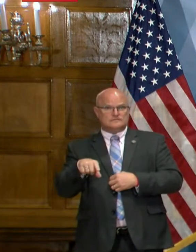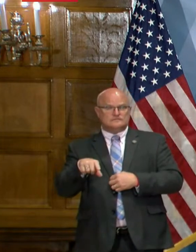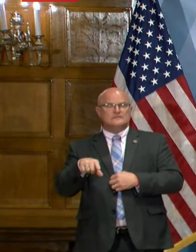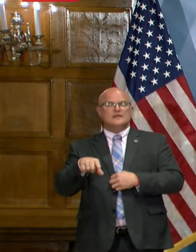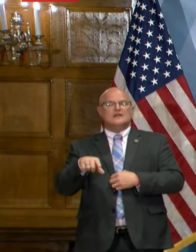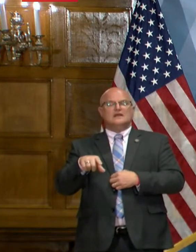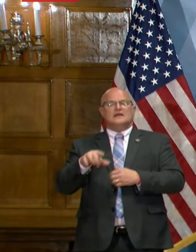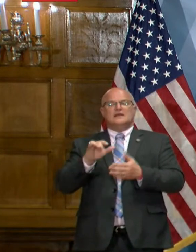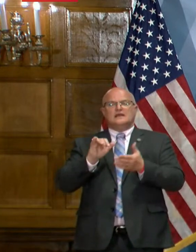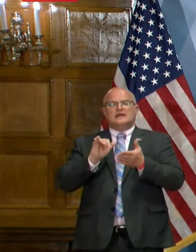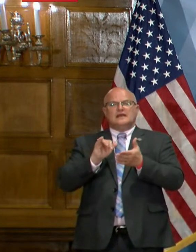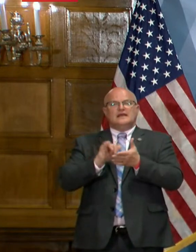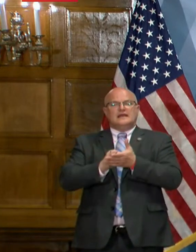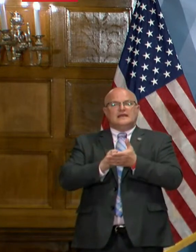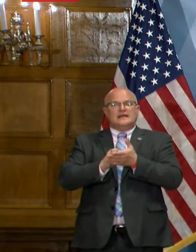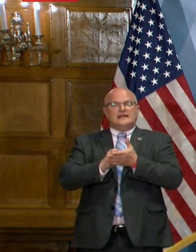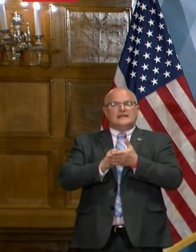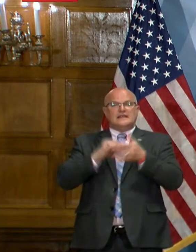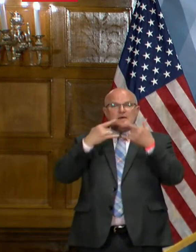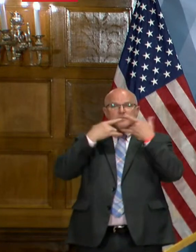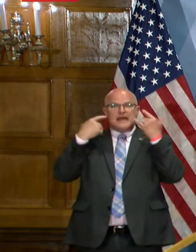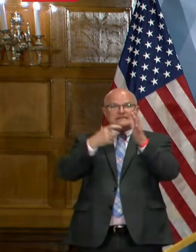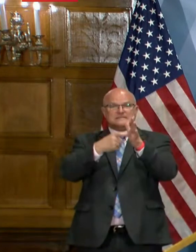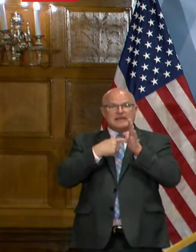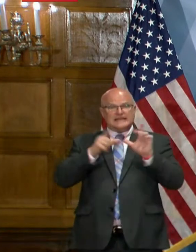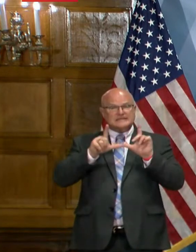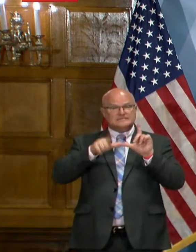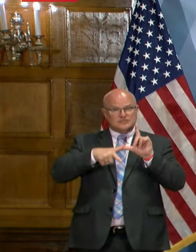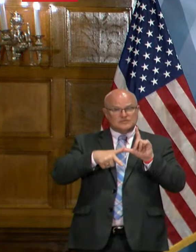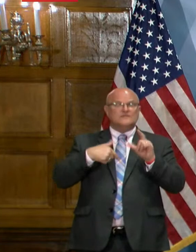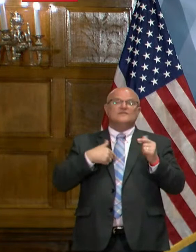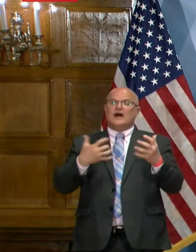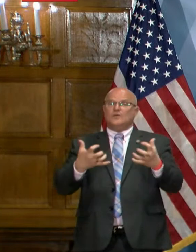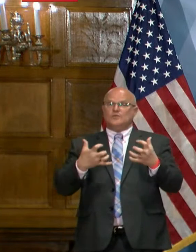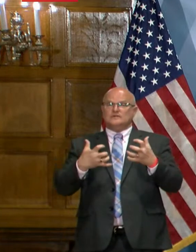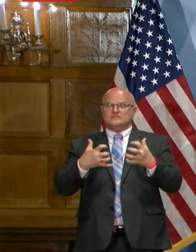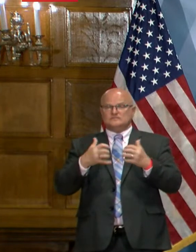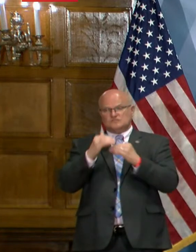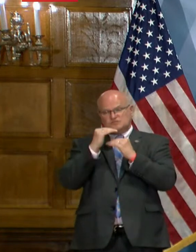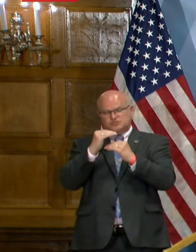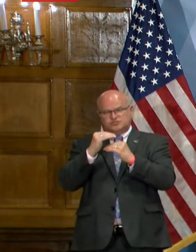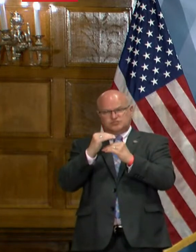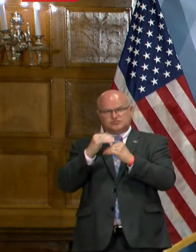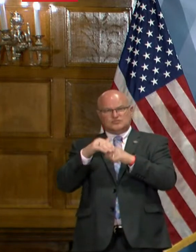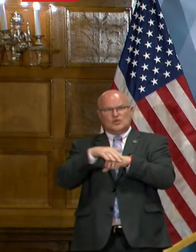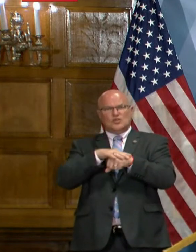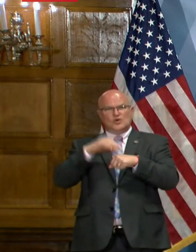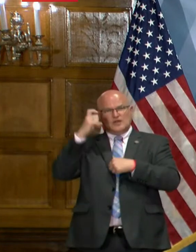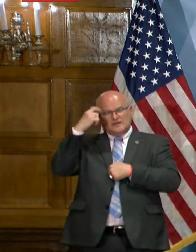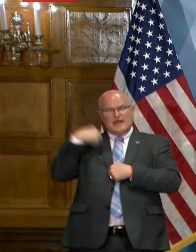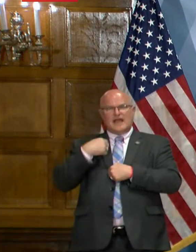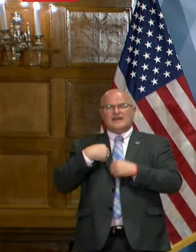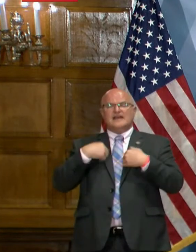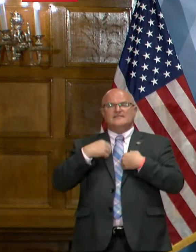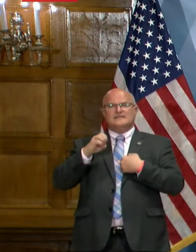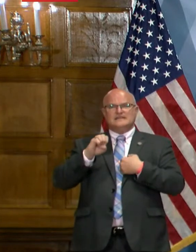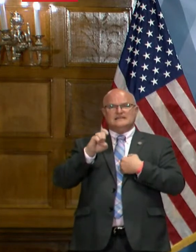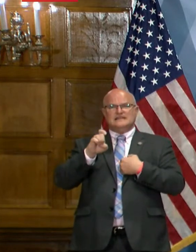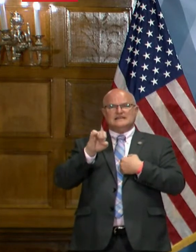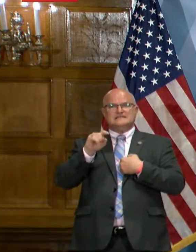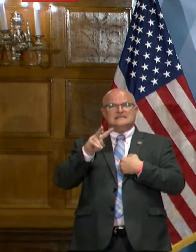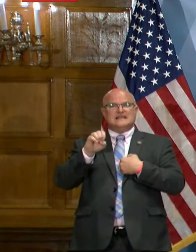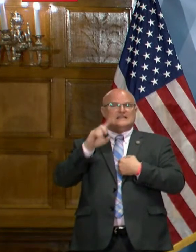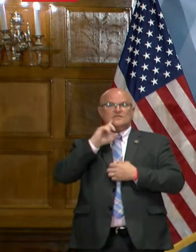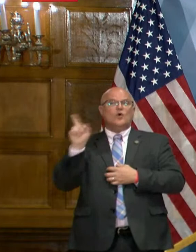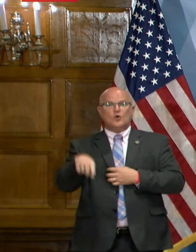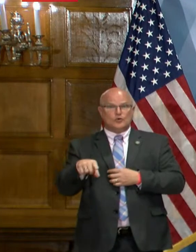lifting the mask mandate, and if I wanted to restrict local governments, I would have to enter an executive order to do